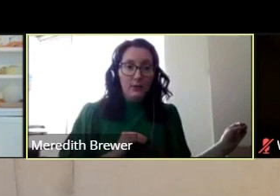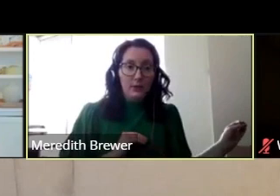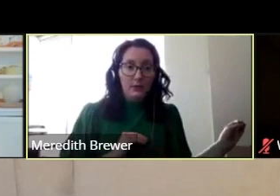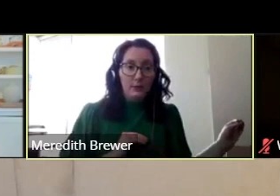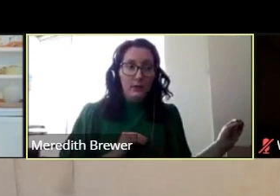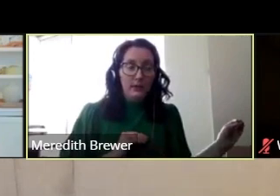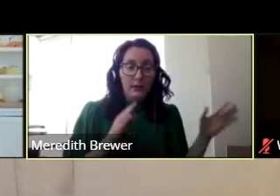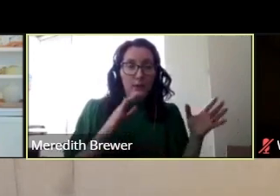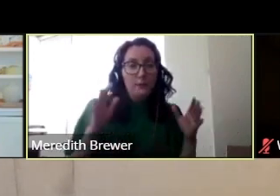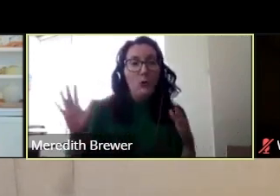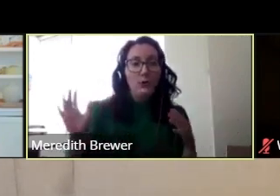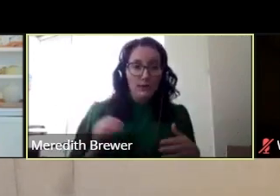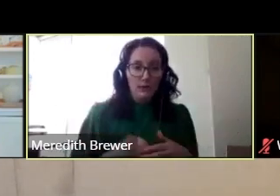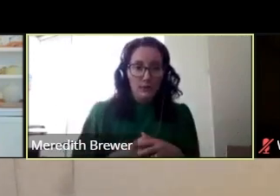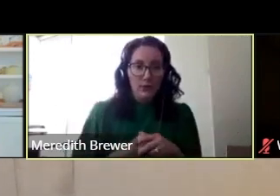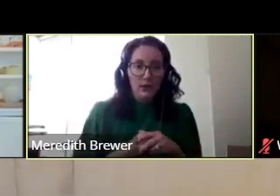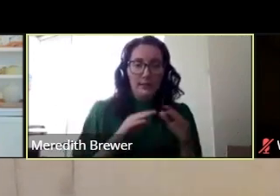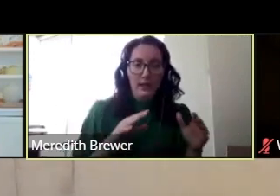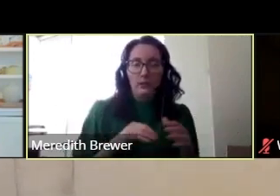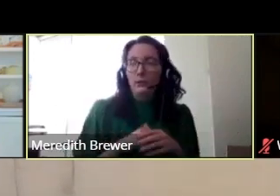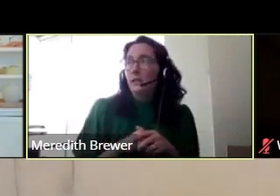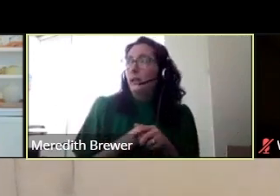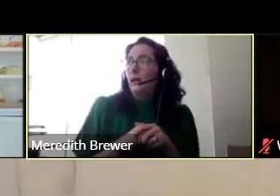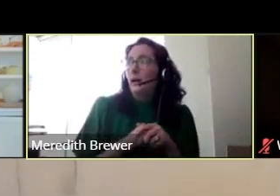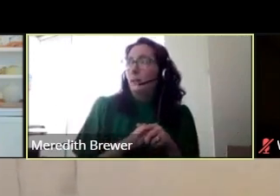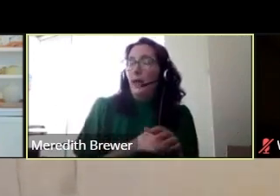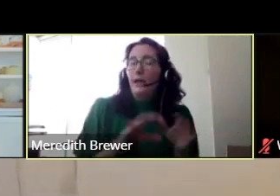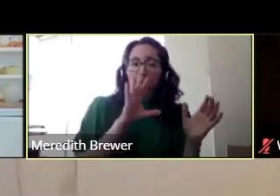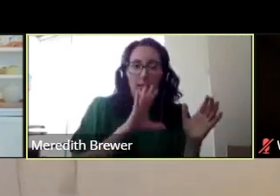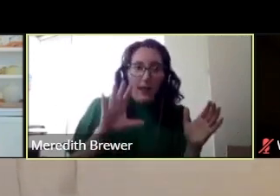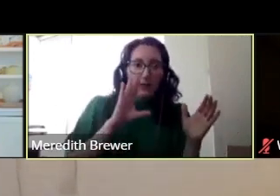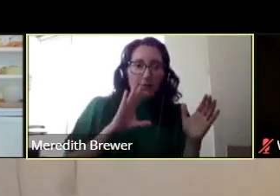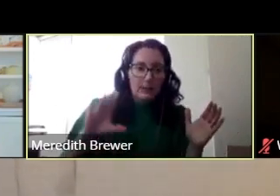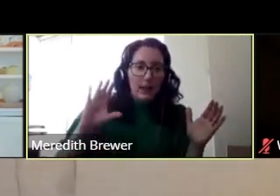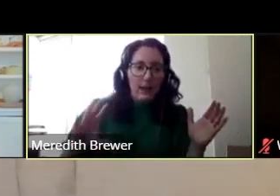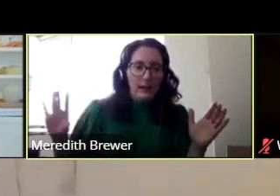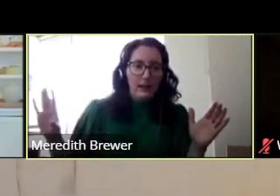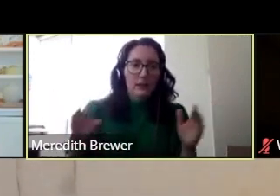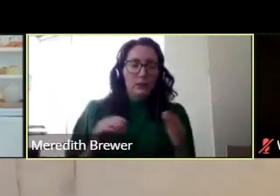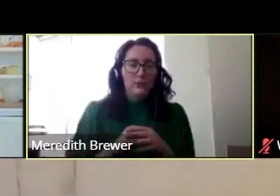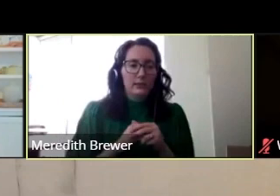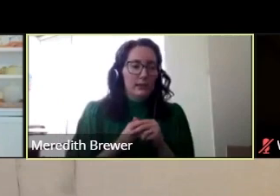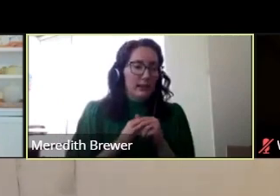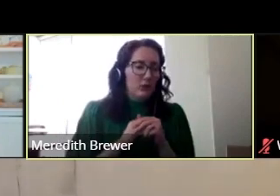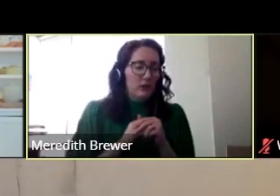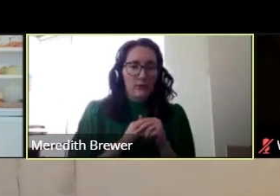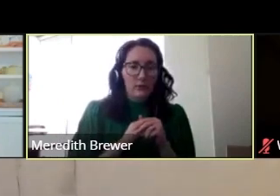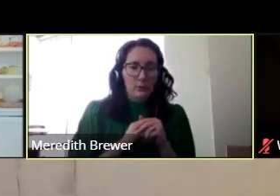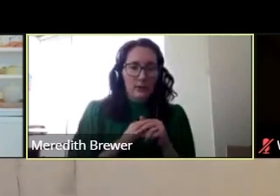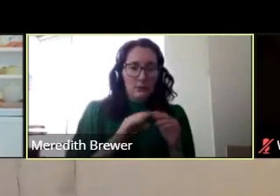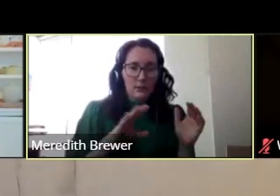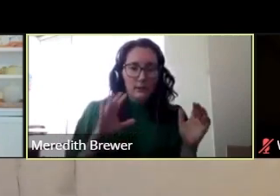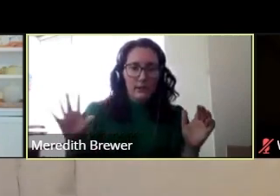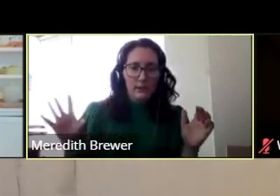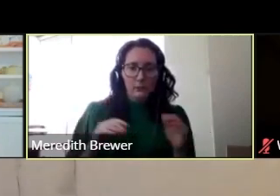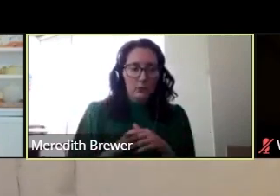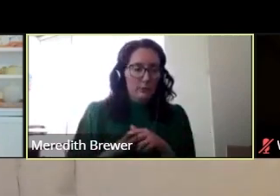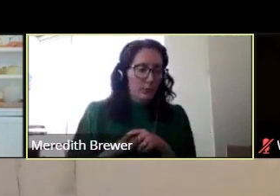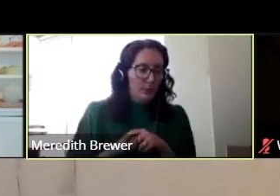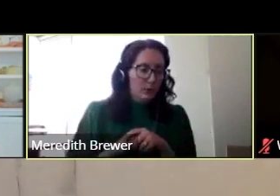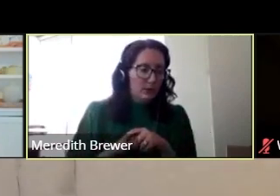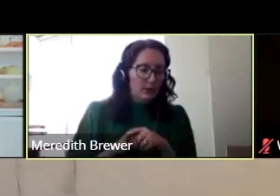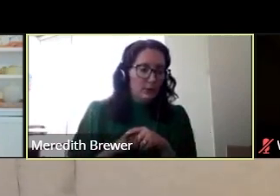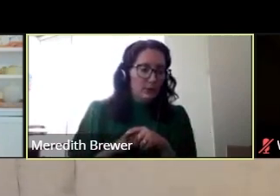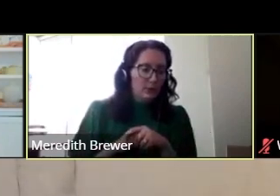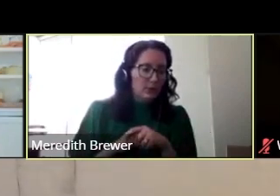the different kind of components of the grant down and has a sort of delineation of responsibility and sort of